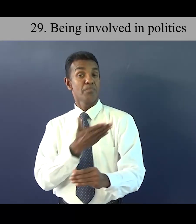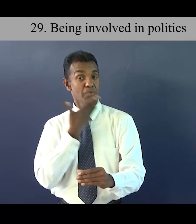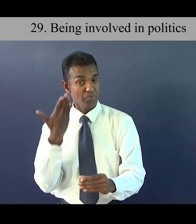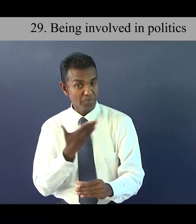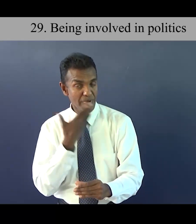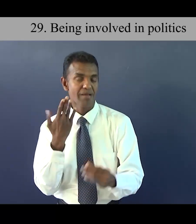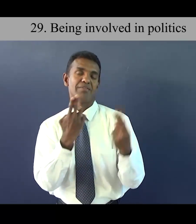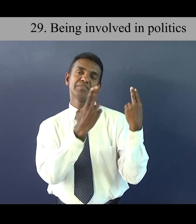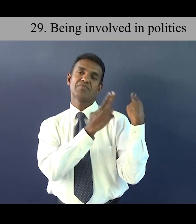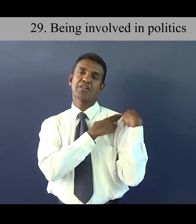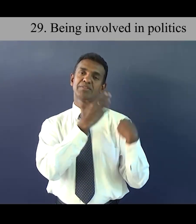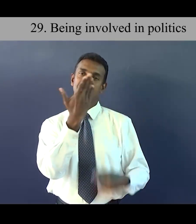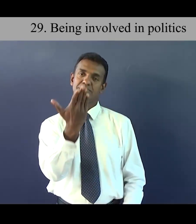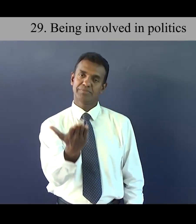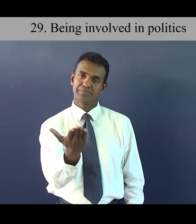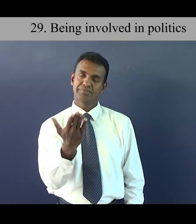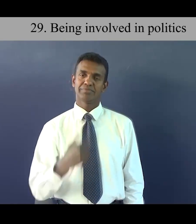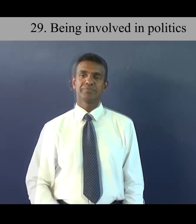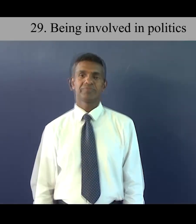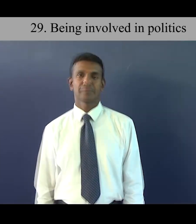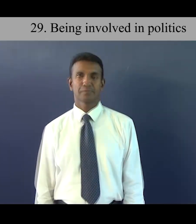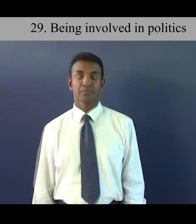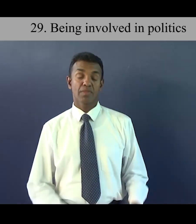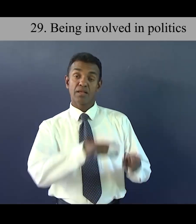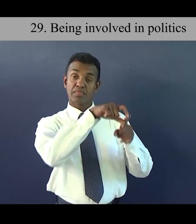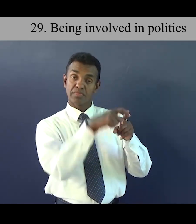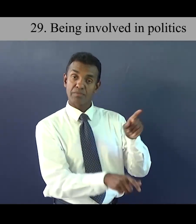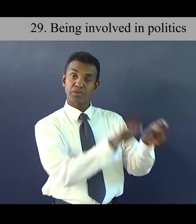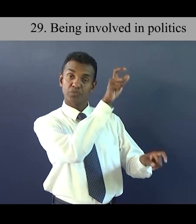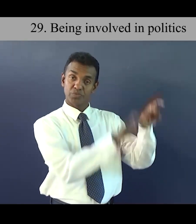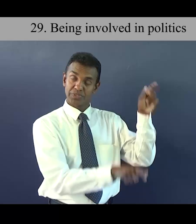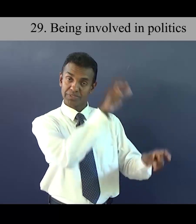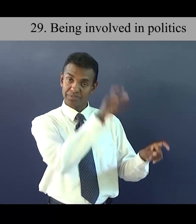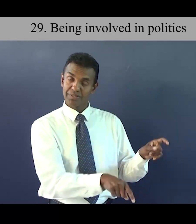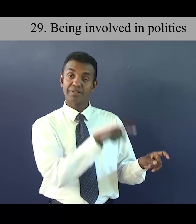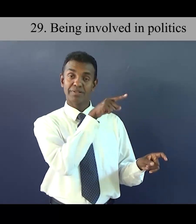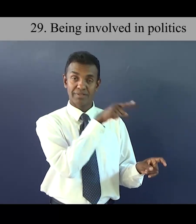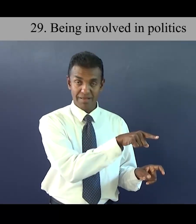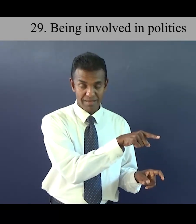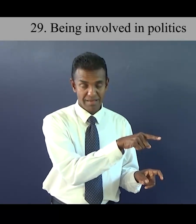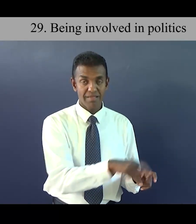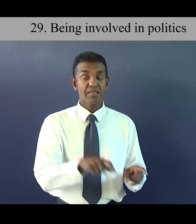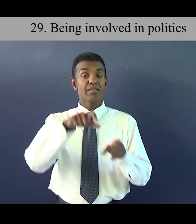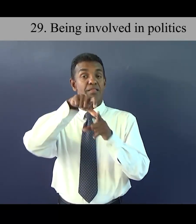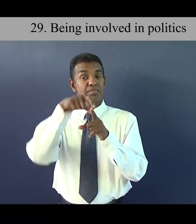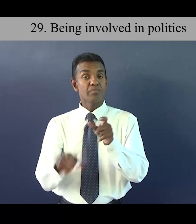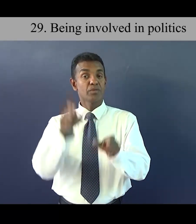Making sure disabled people can join organizations of